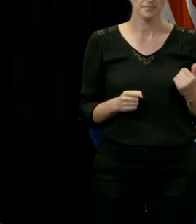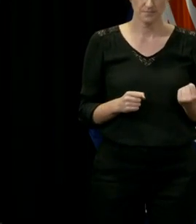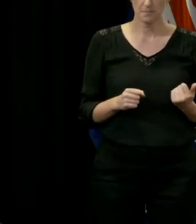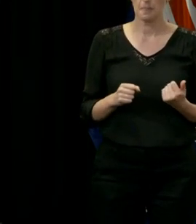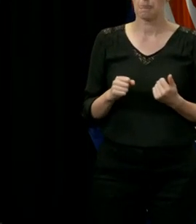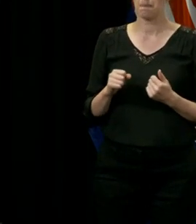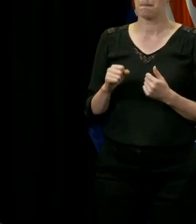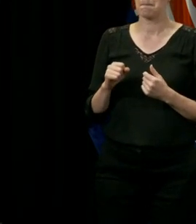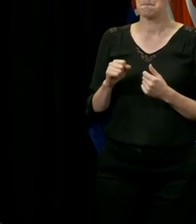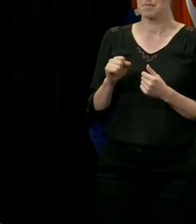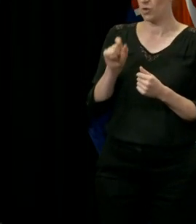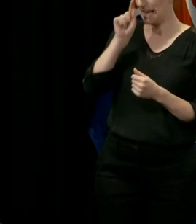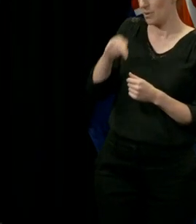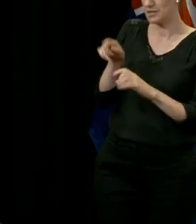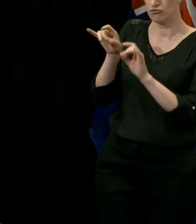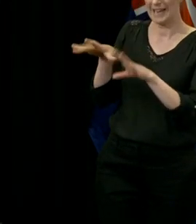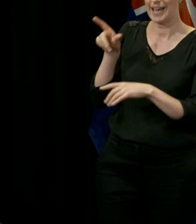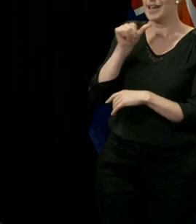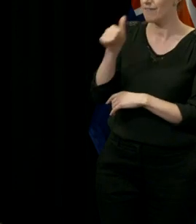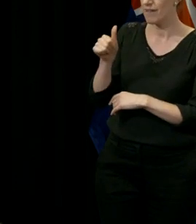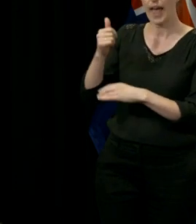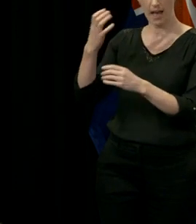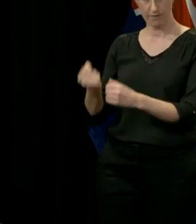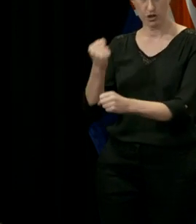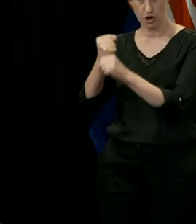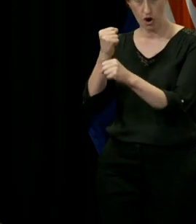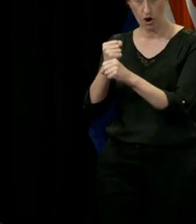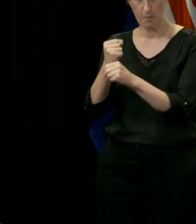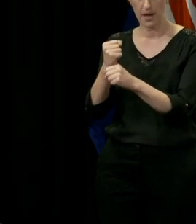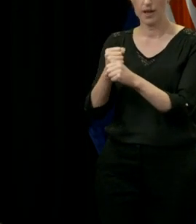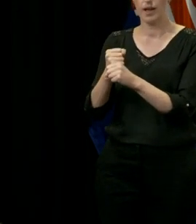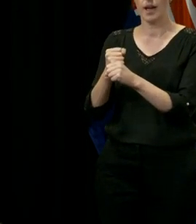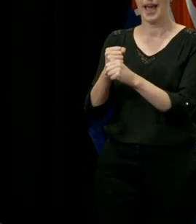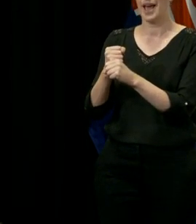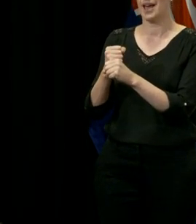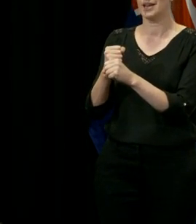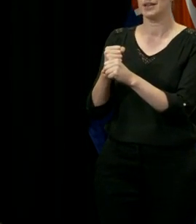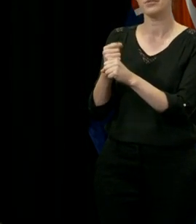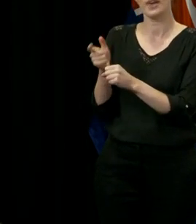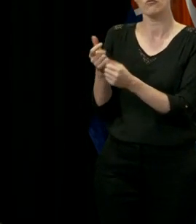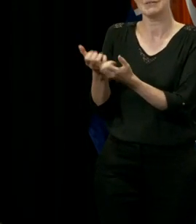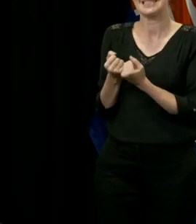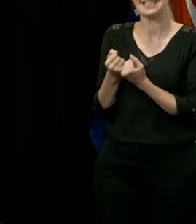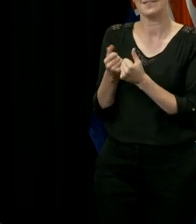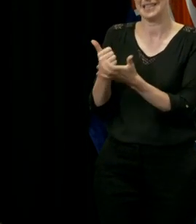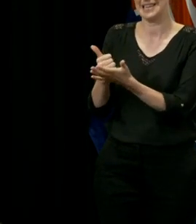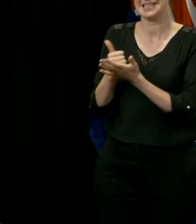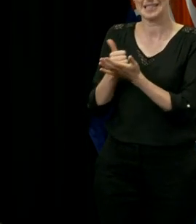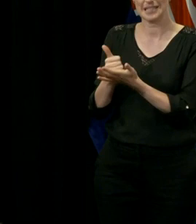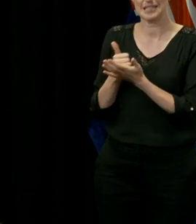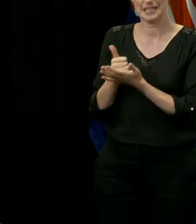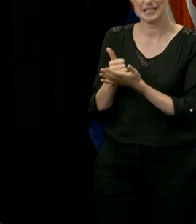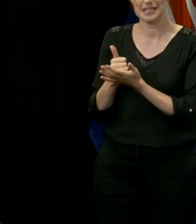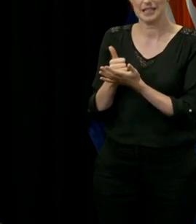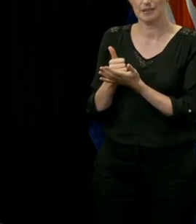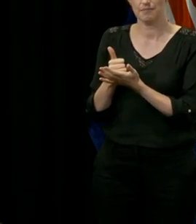Secondly, specifically for Kiwis in Australia, if they're employed in a firm that has received assistance, my understanding is they're not excluded from the ability